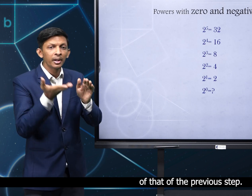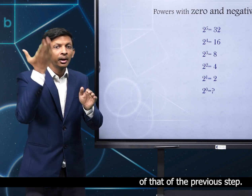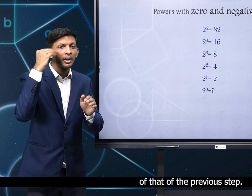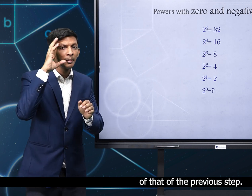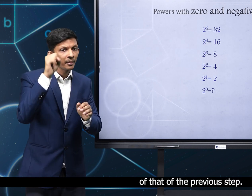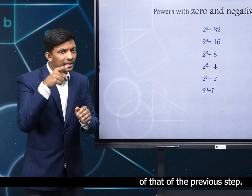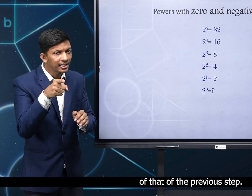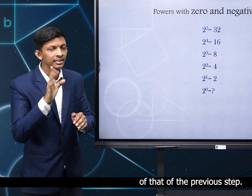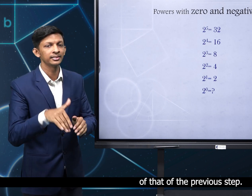previous step.